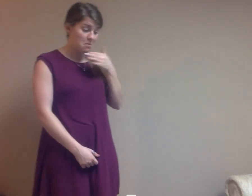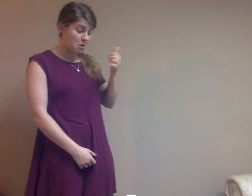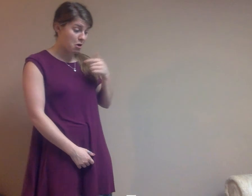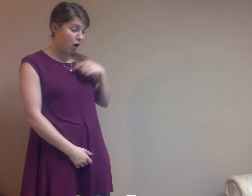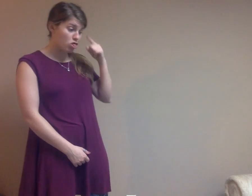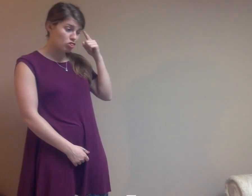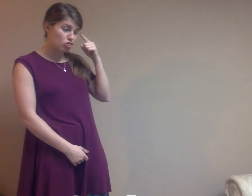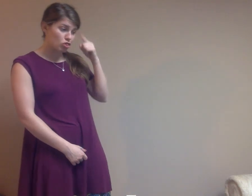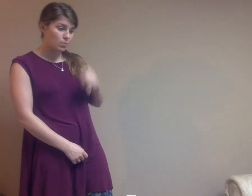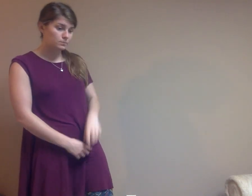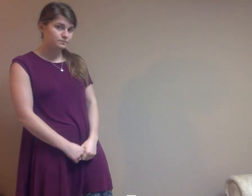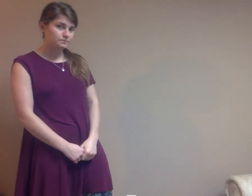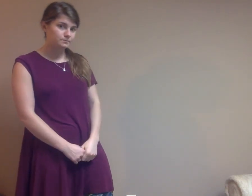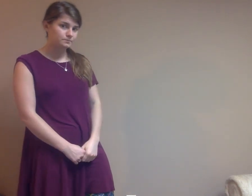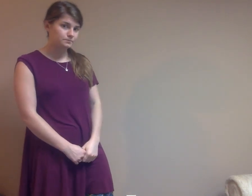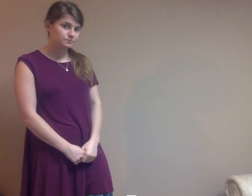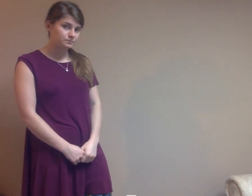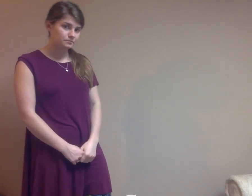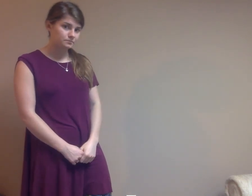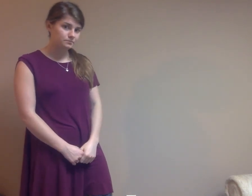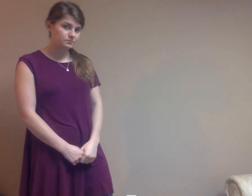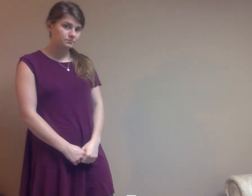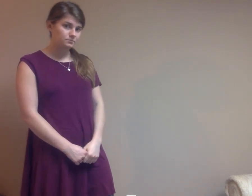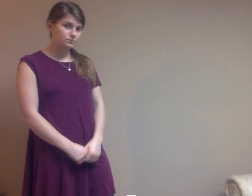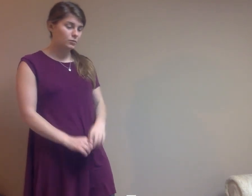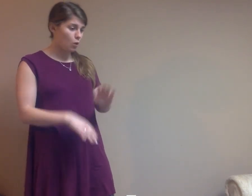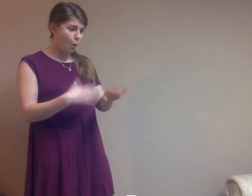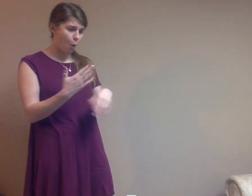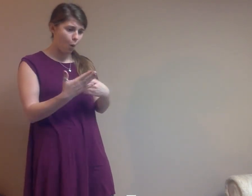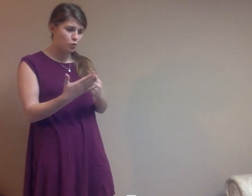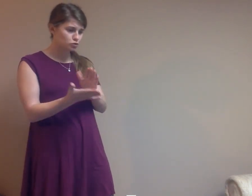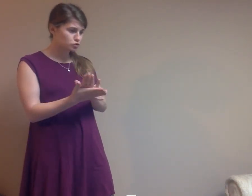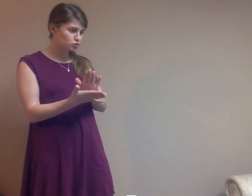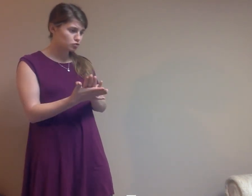and I'm thrilled. Very proud of her.